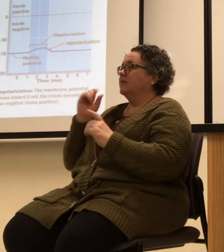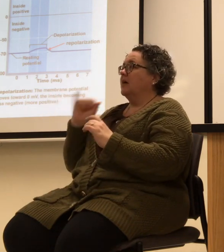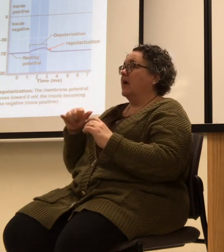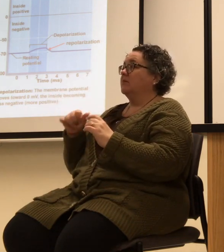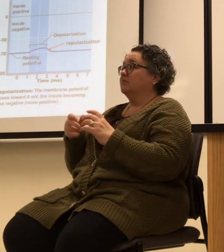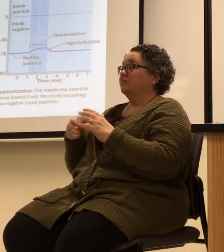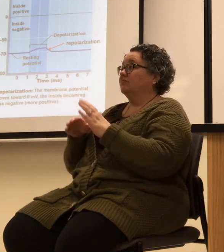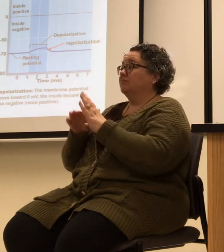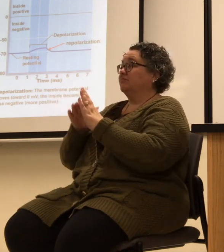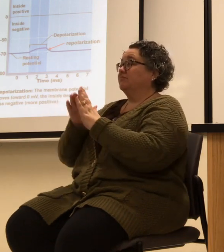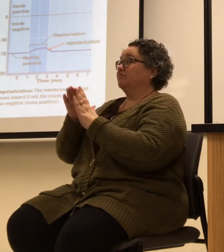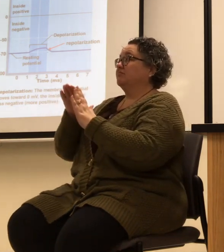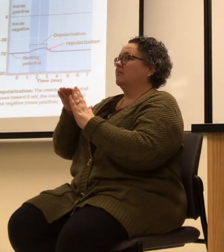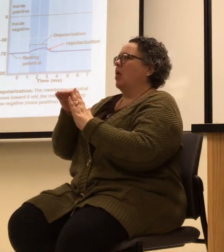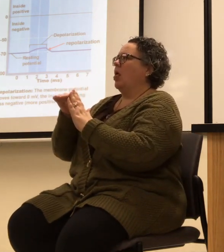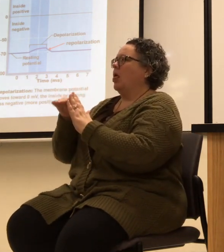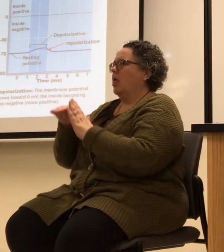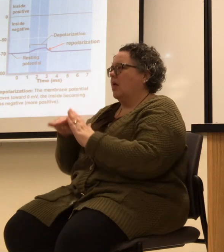Oh, not quite.